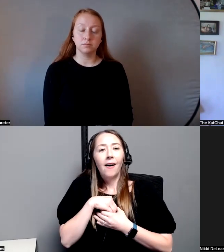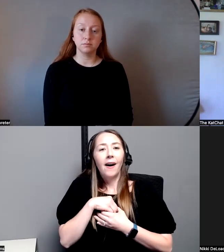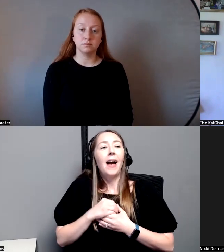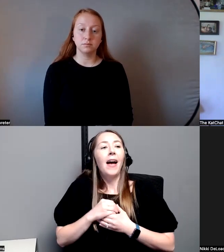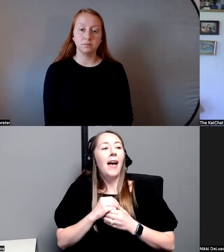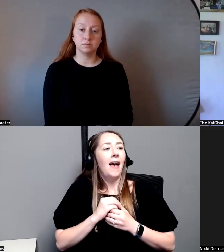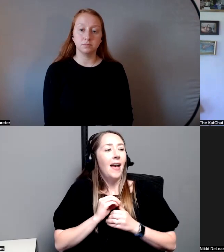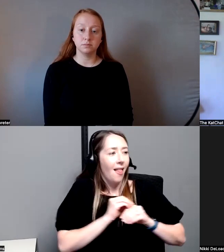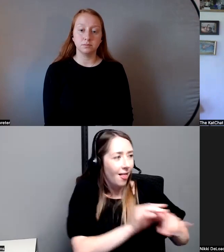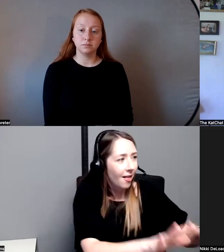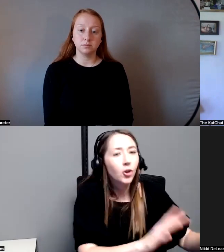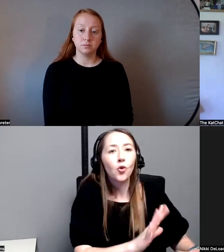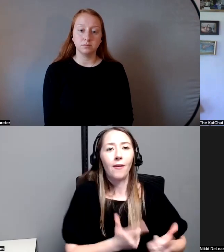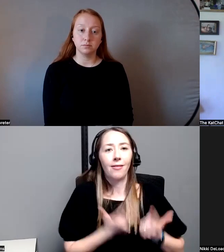did.